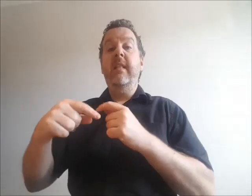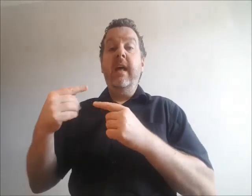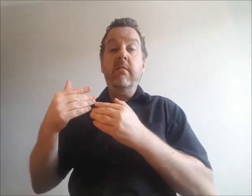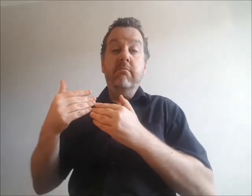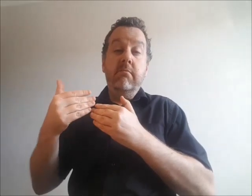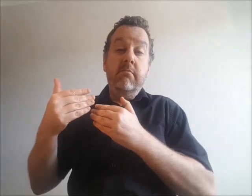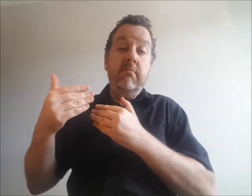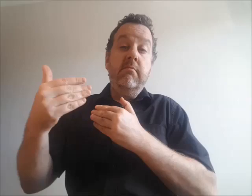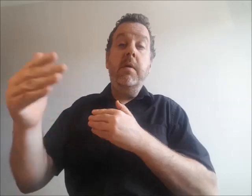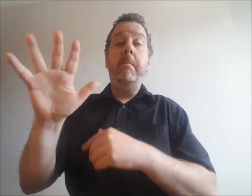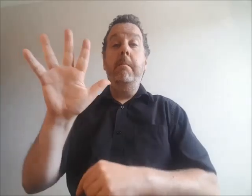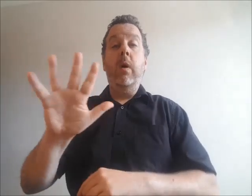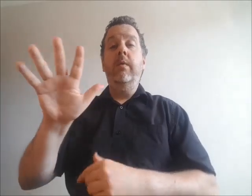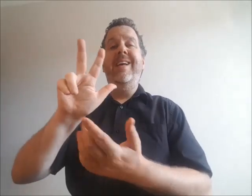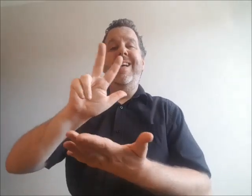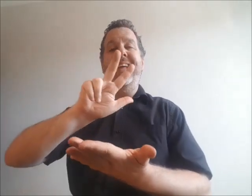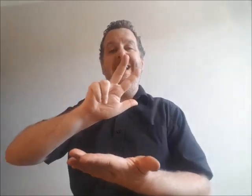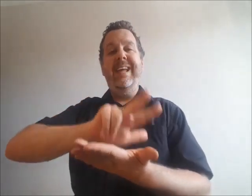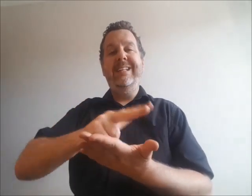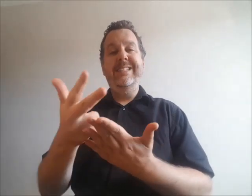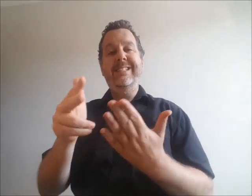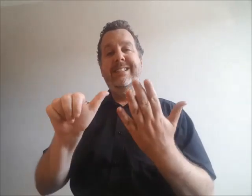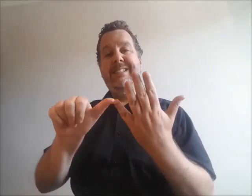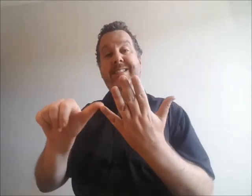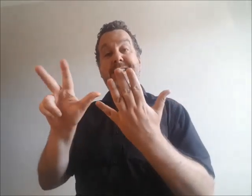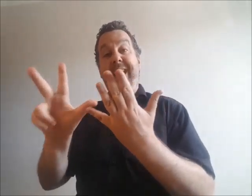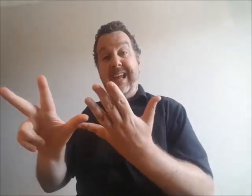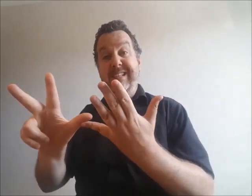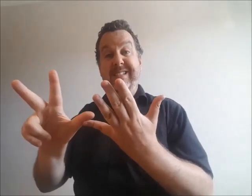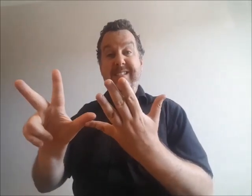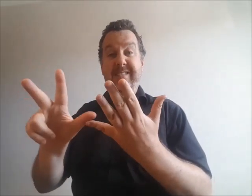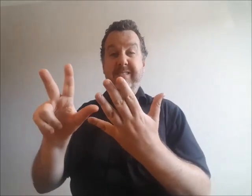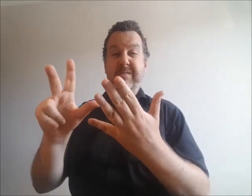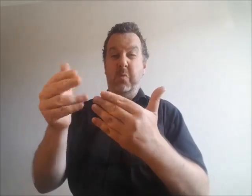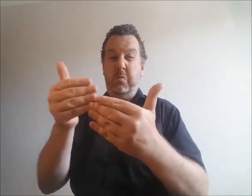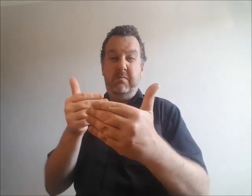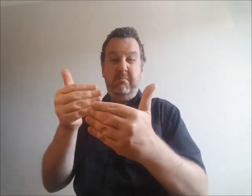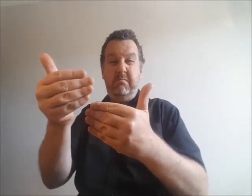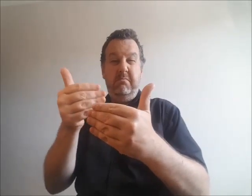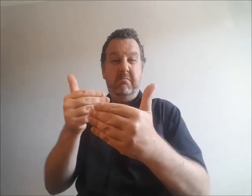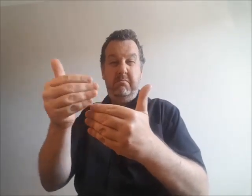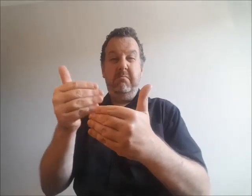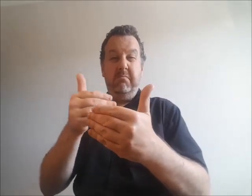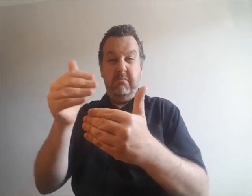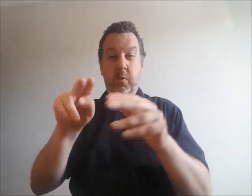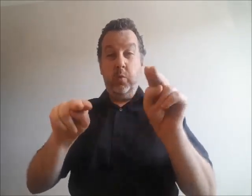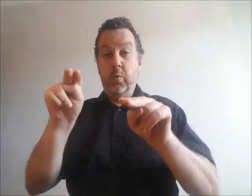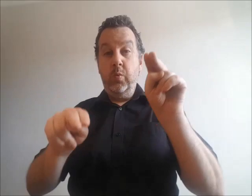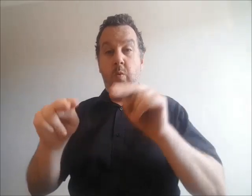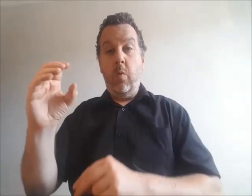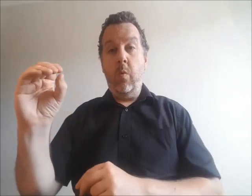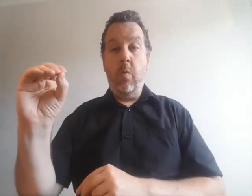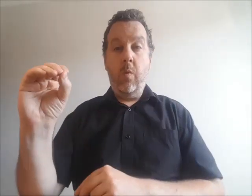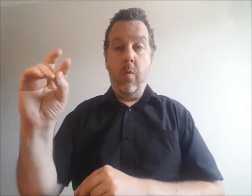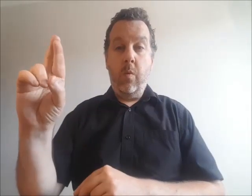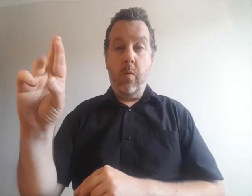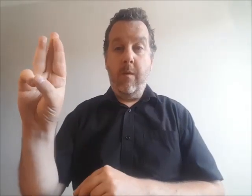And then sometime after the opening, around about 1868 or prior to 1868, a